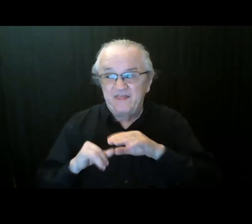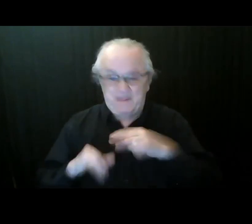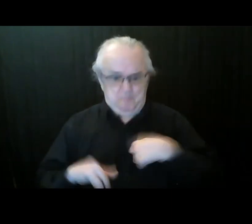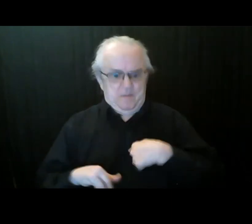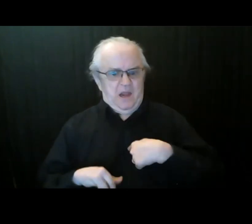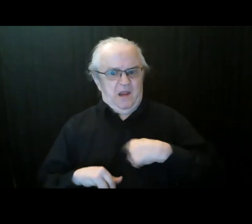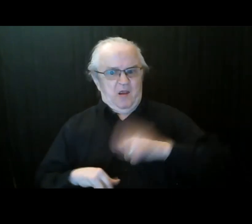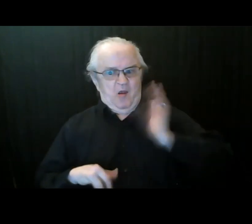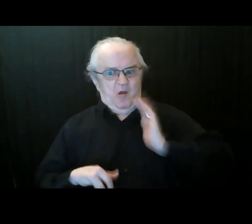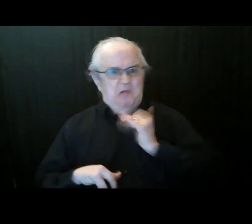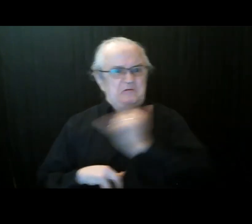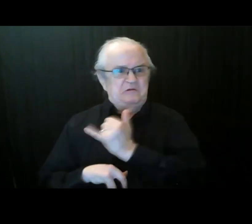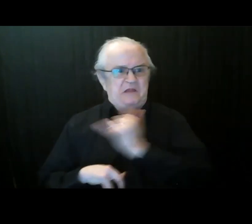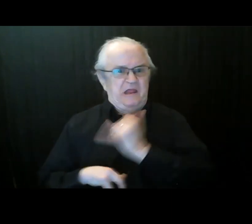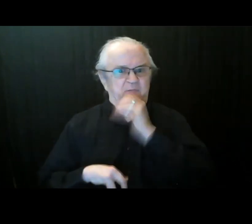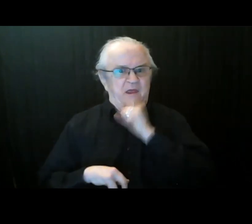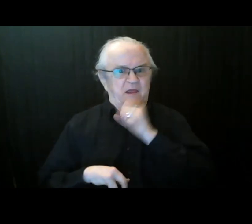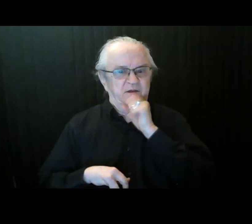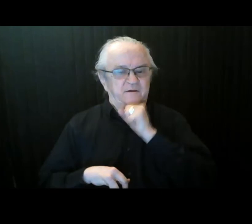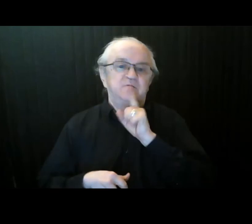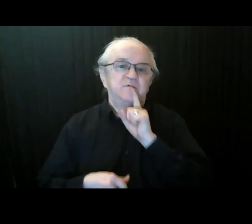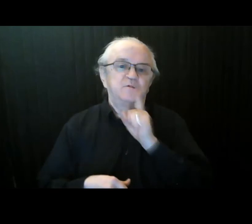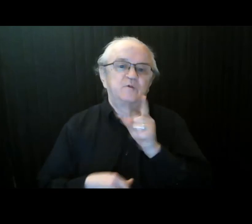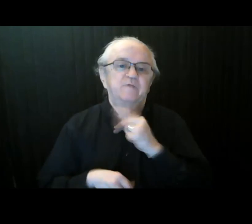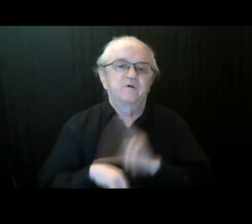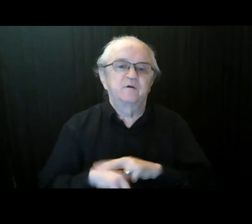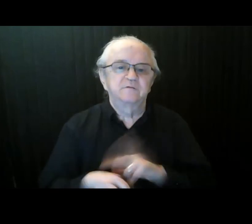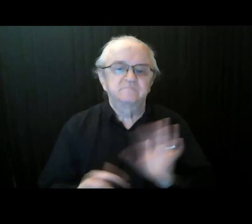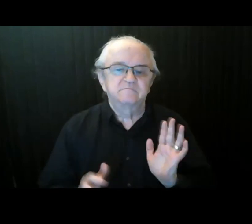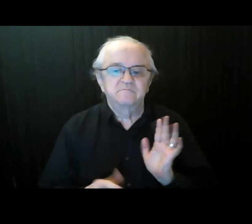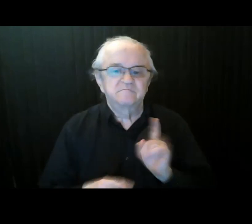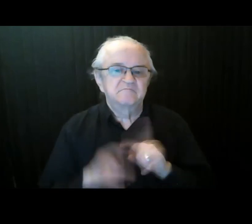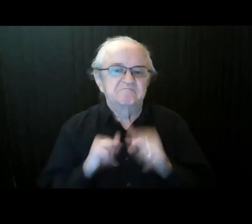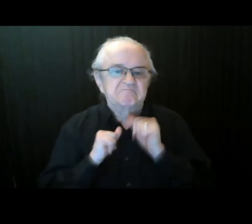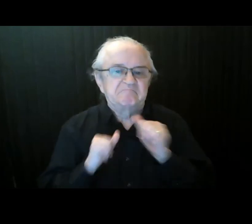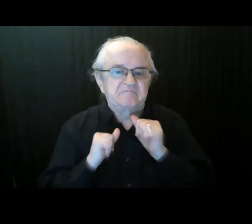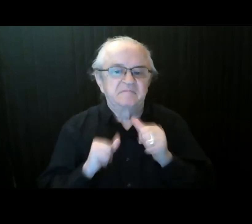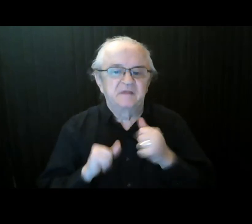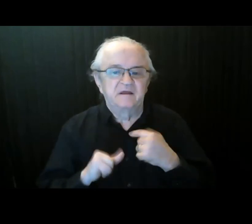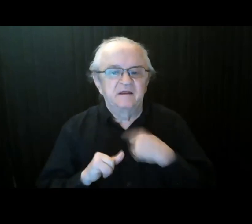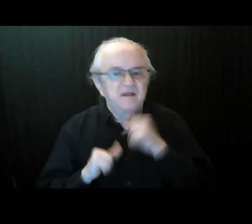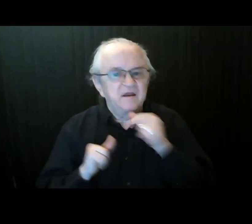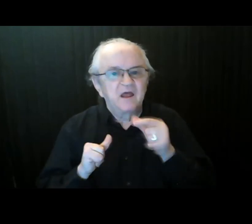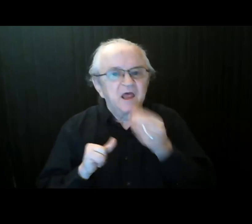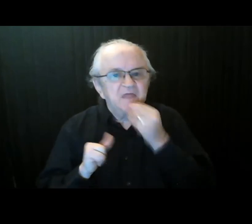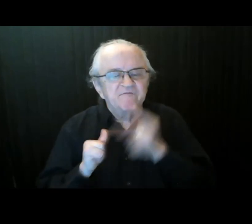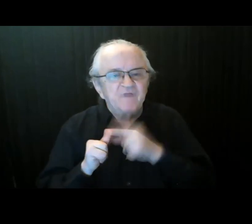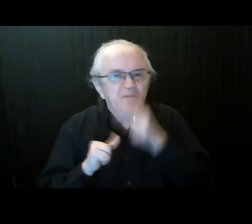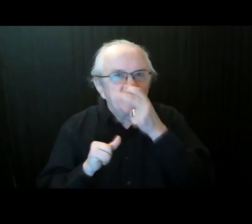age. Which was true, of course. I didn't have my first insect until I was,